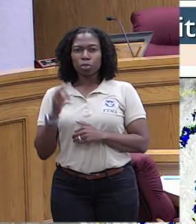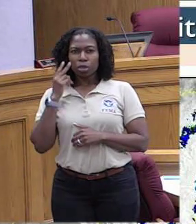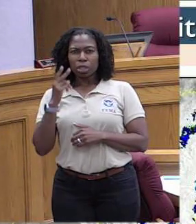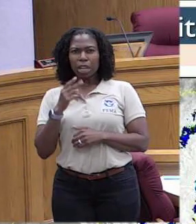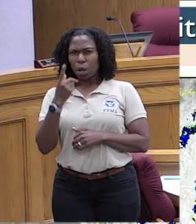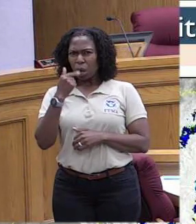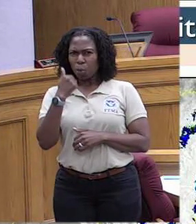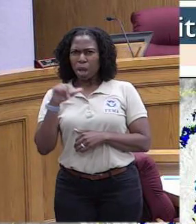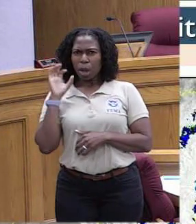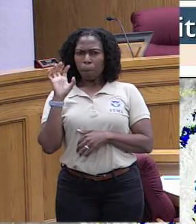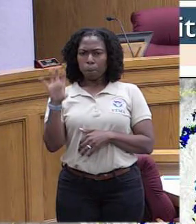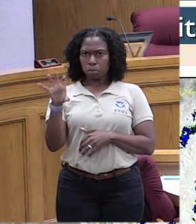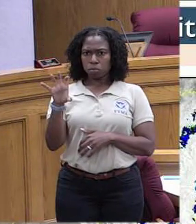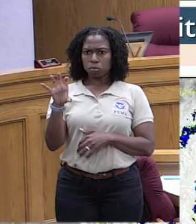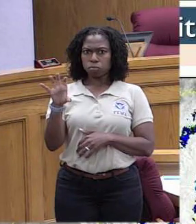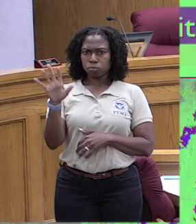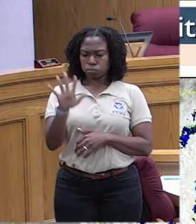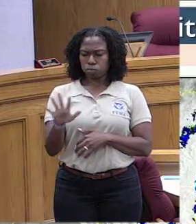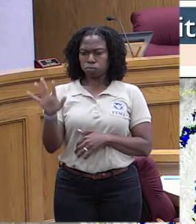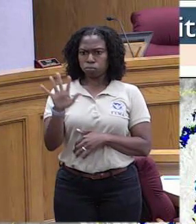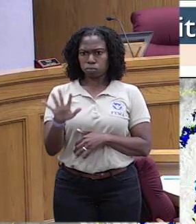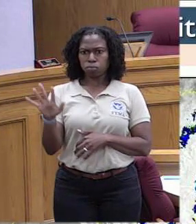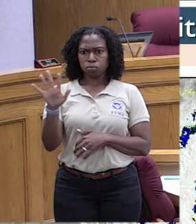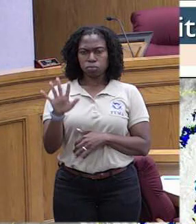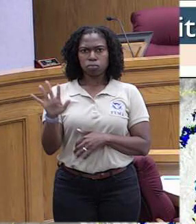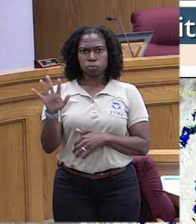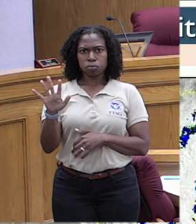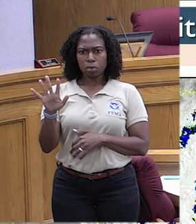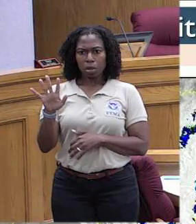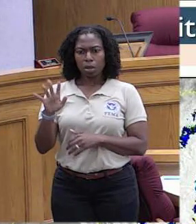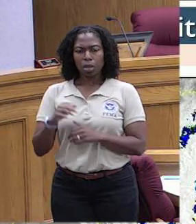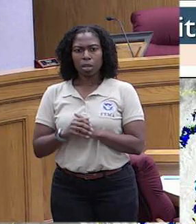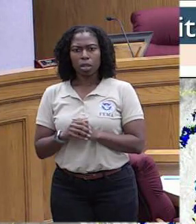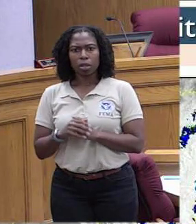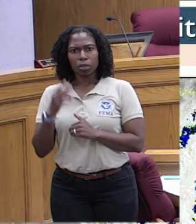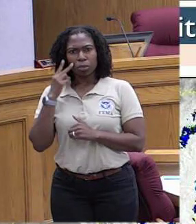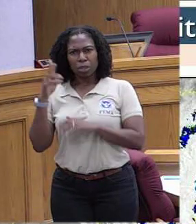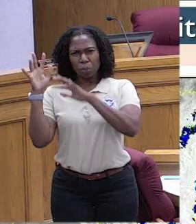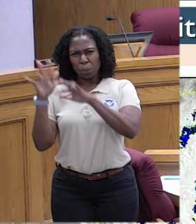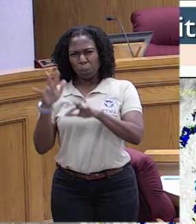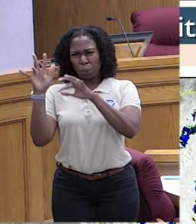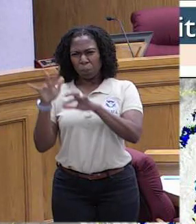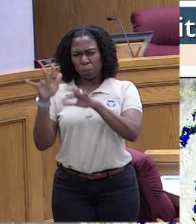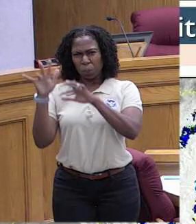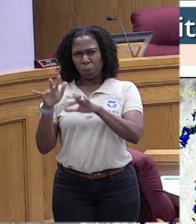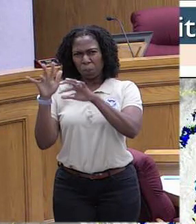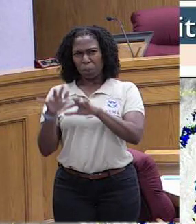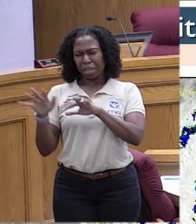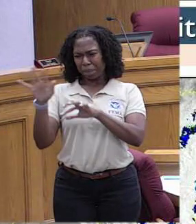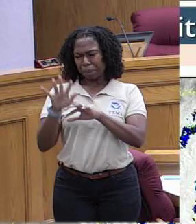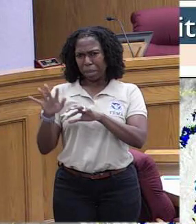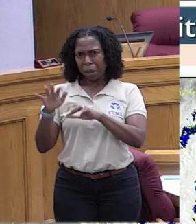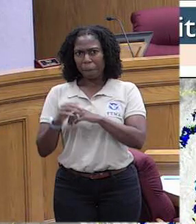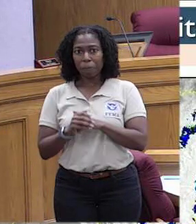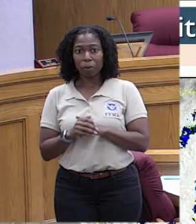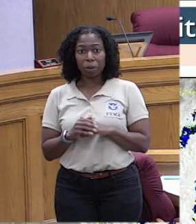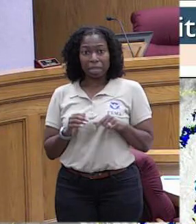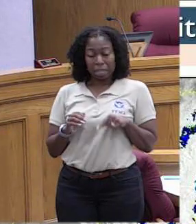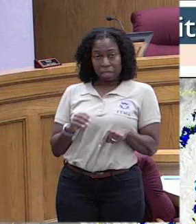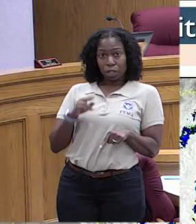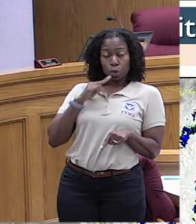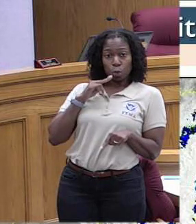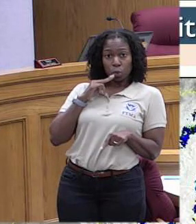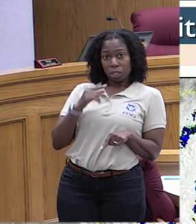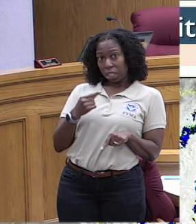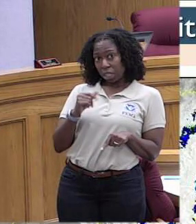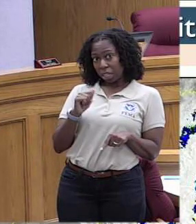red blob that you're looking at there off the coast of Matagorda Bay, where the rain band is there. There's a rain band up in the Houston-Galveston region, but it's